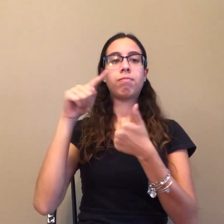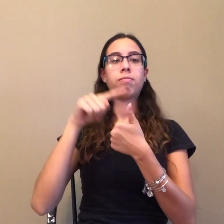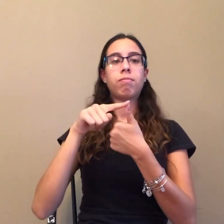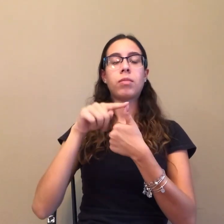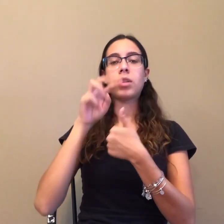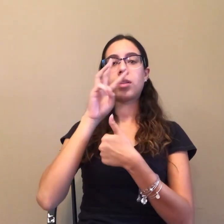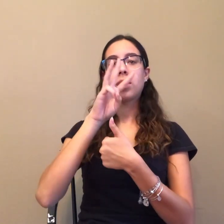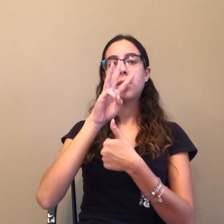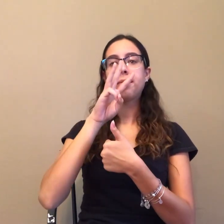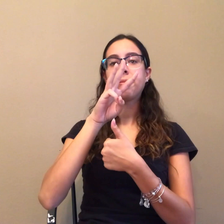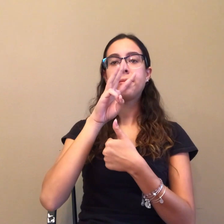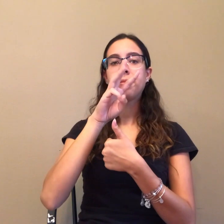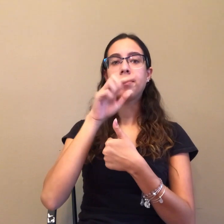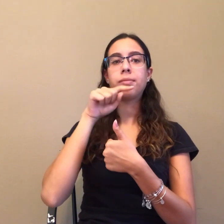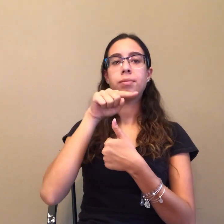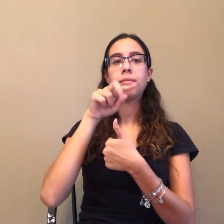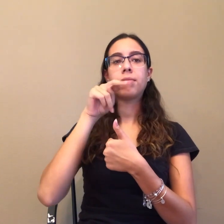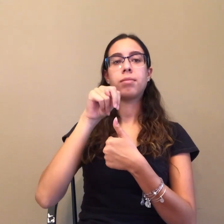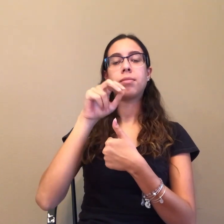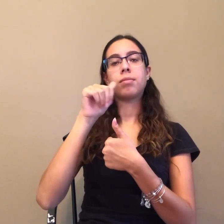Resources for further research are